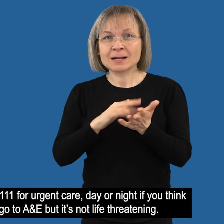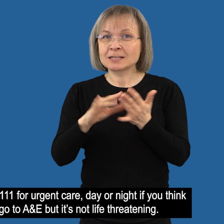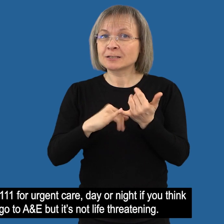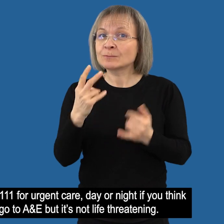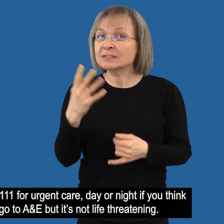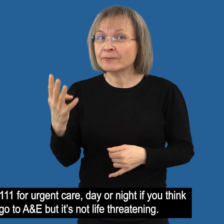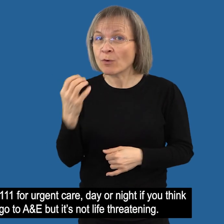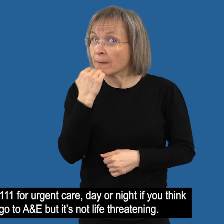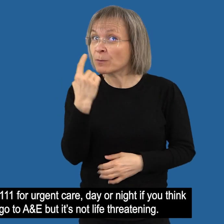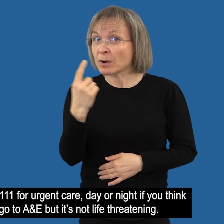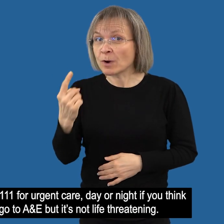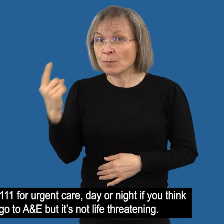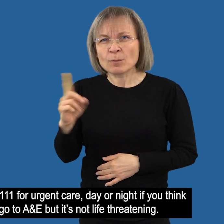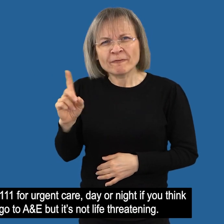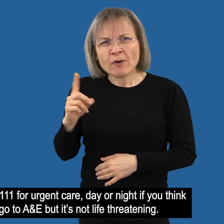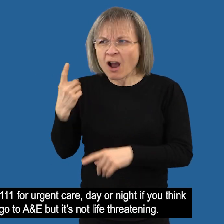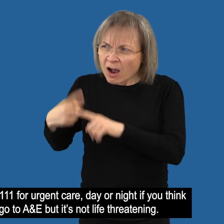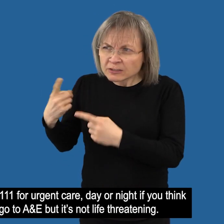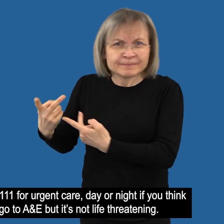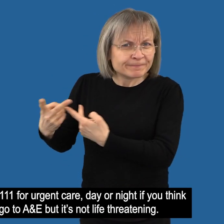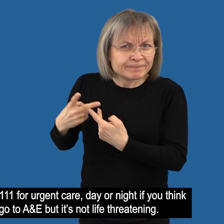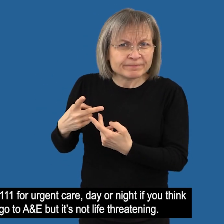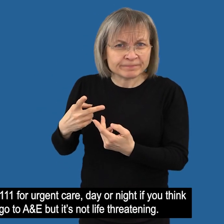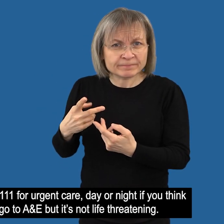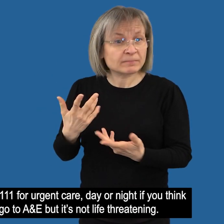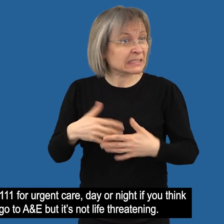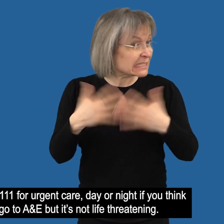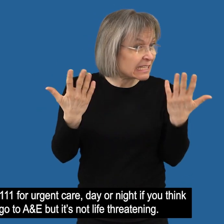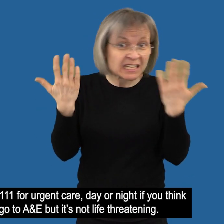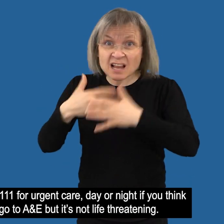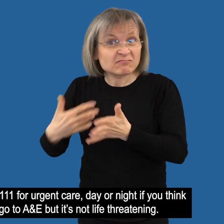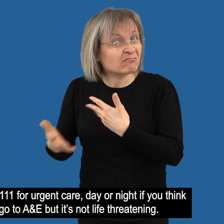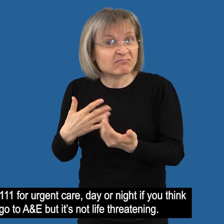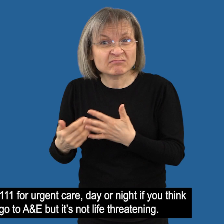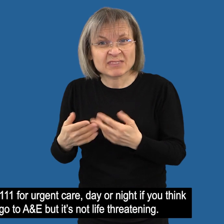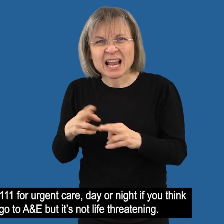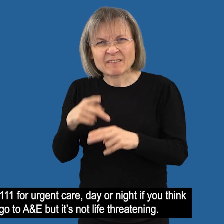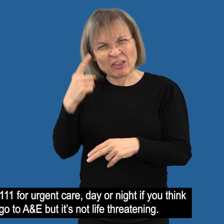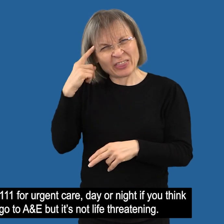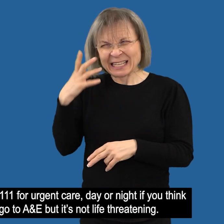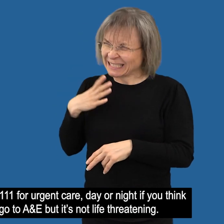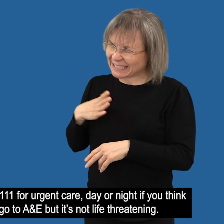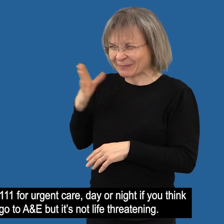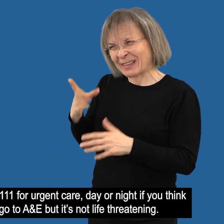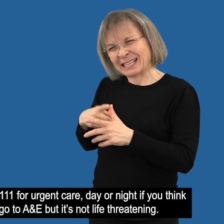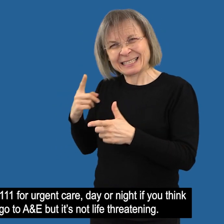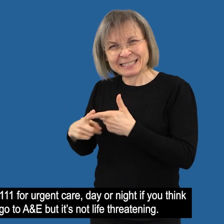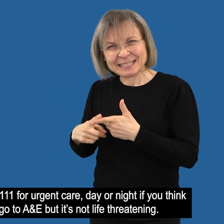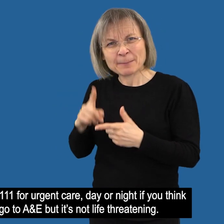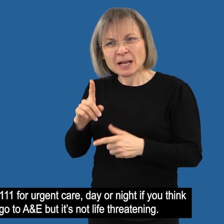Phone NHS 24 on 111 for urgent care, day or night, if you think you need to go to A&E but